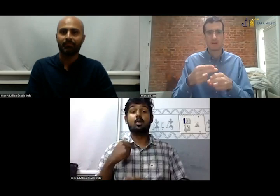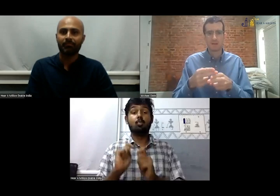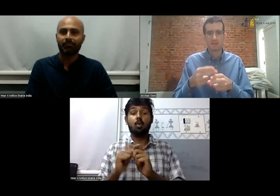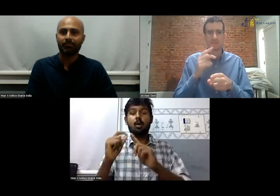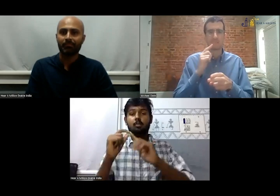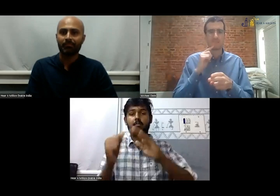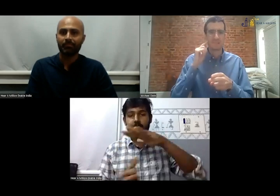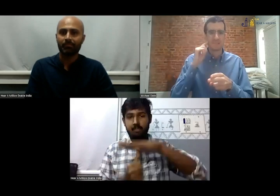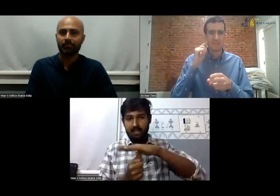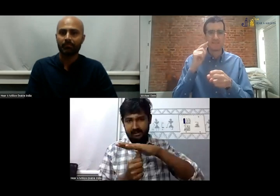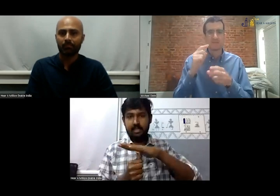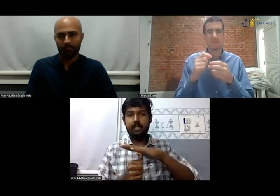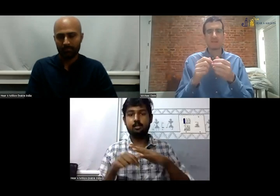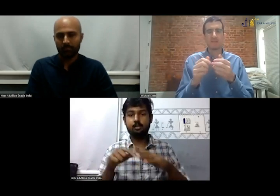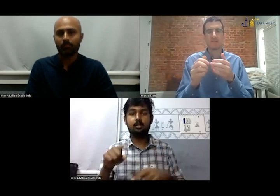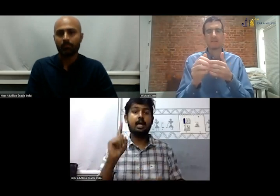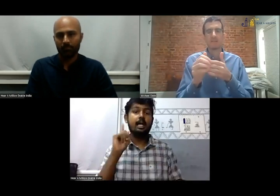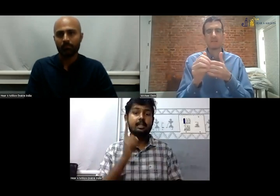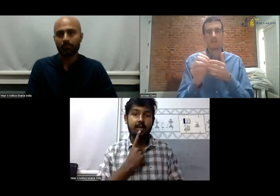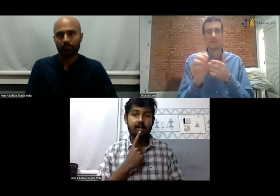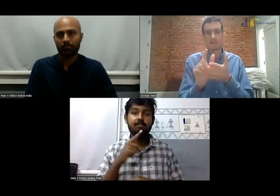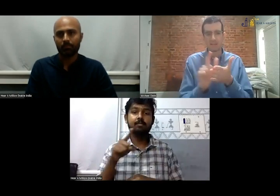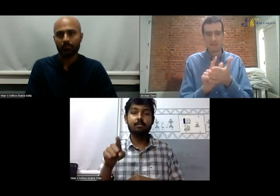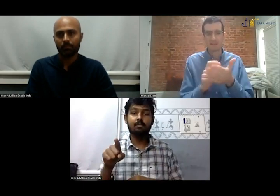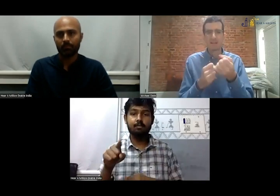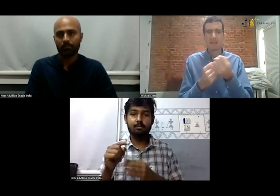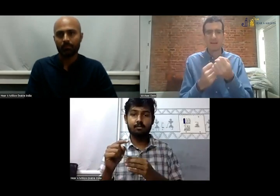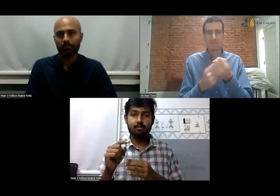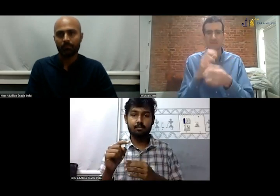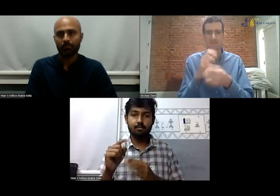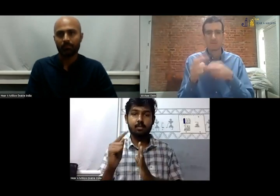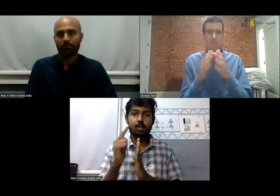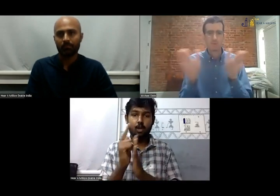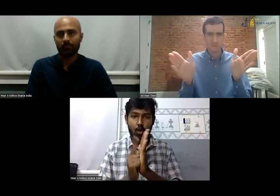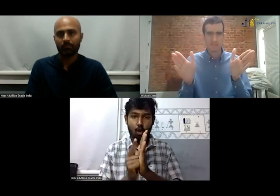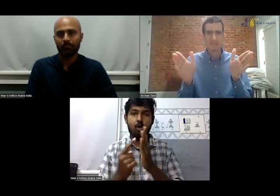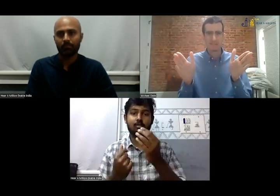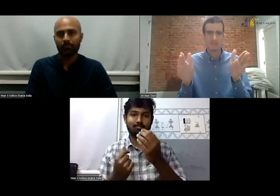Stein, and I'm a president of